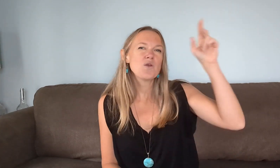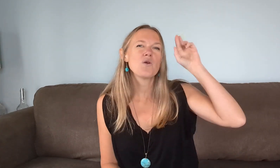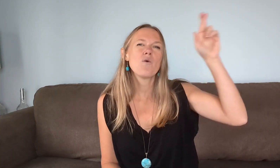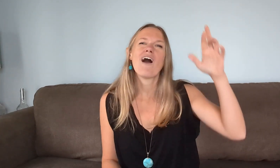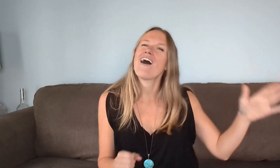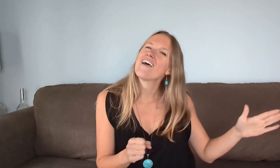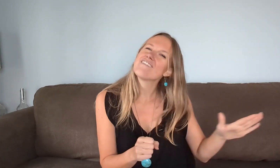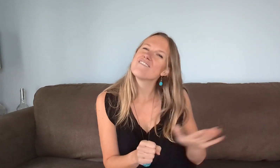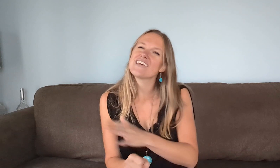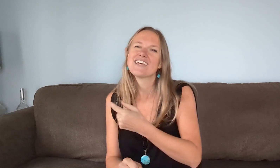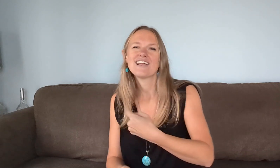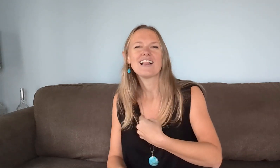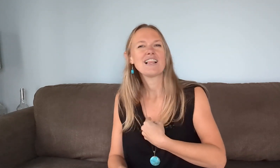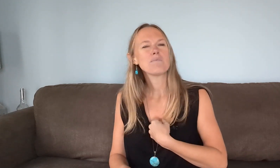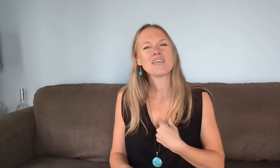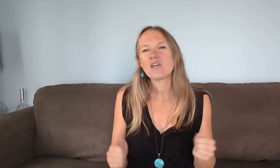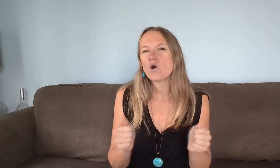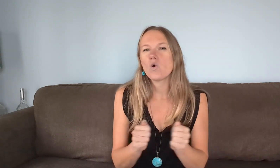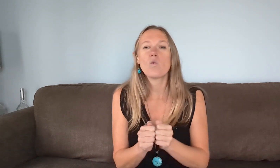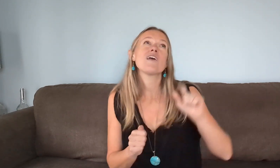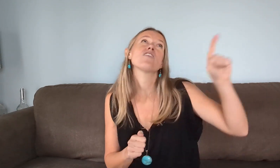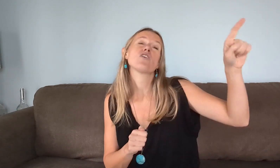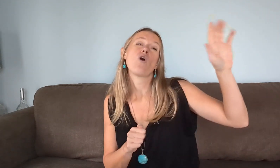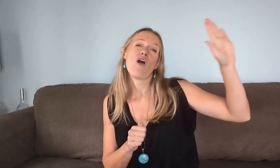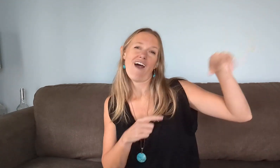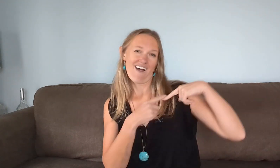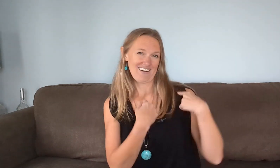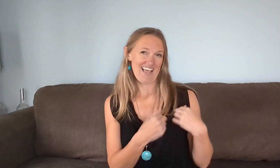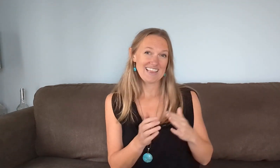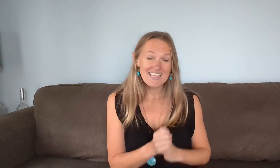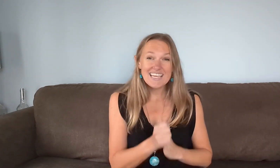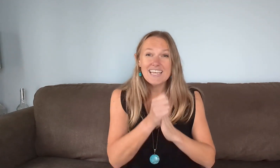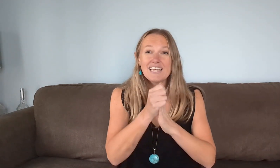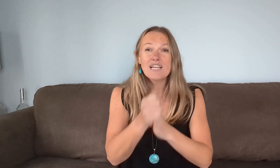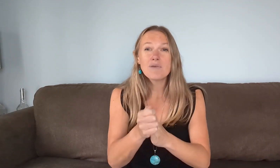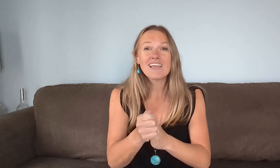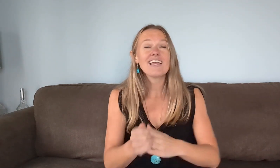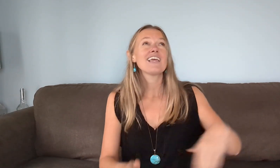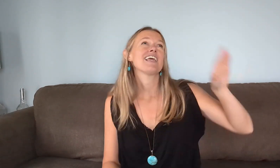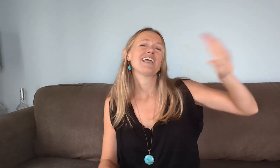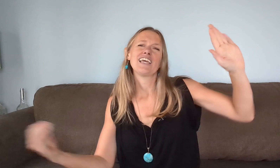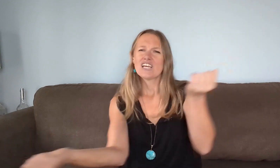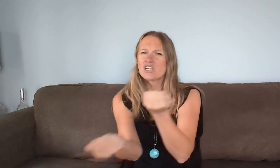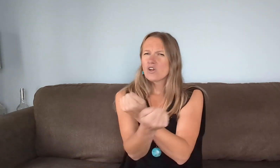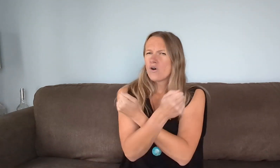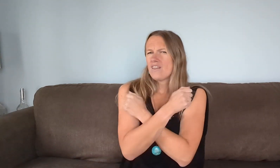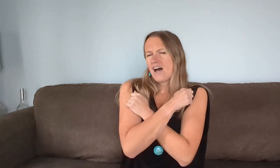you are, and fill me with your heart and lead me in your love